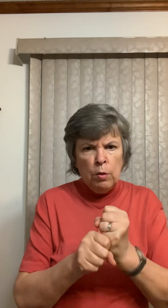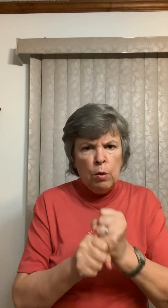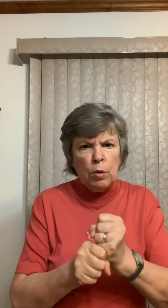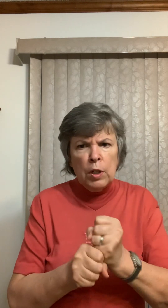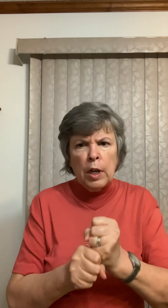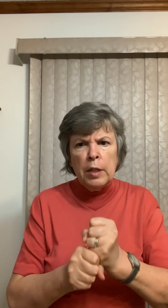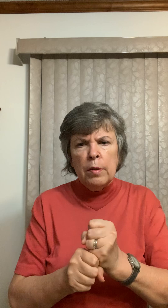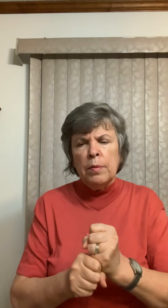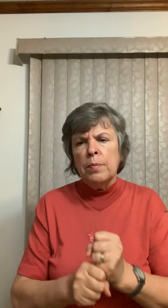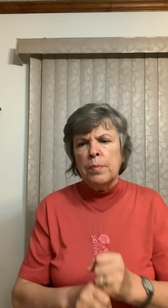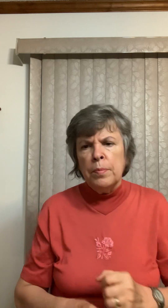holding tight.